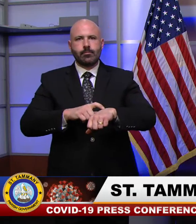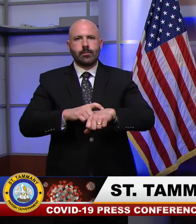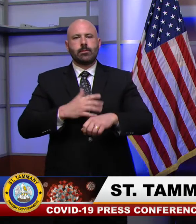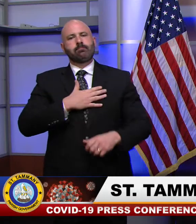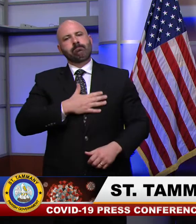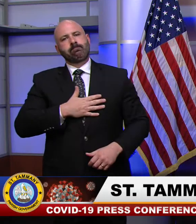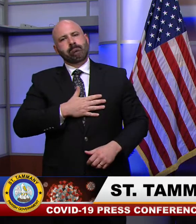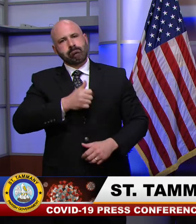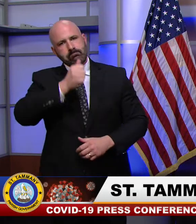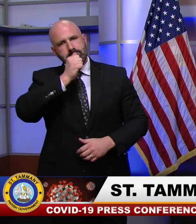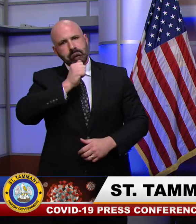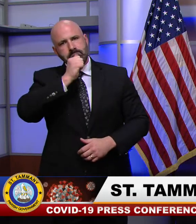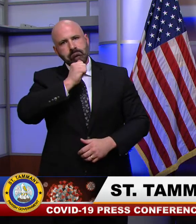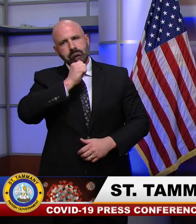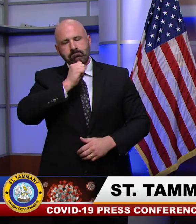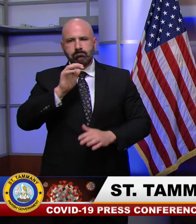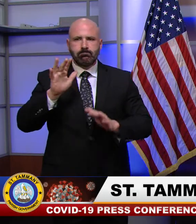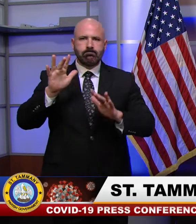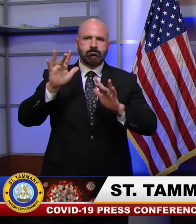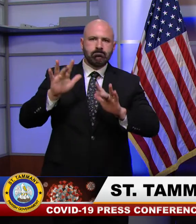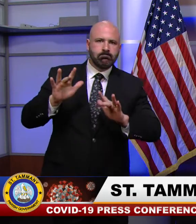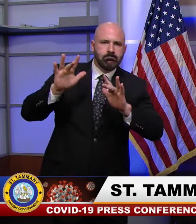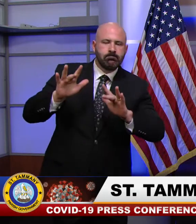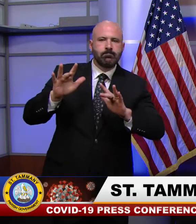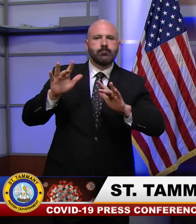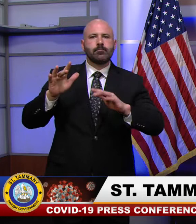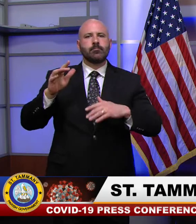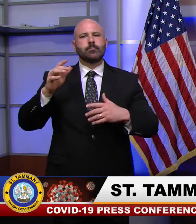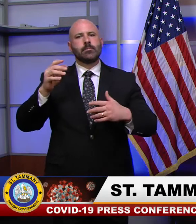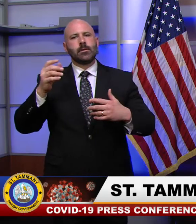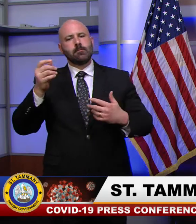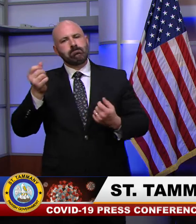patience, compassion, and understanding.